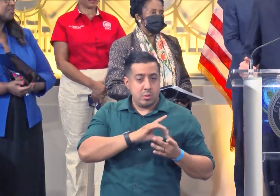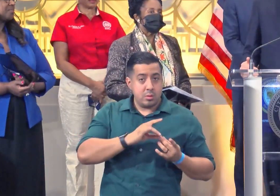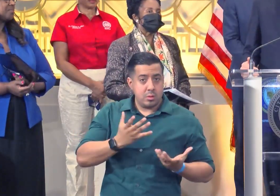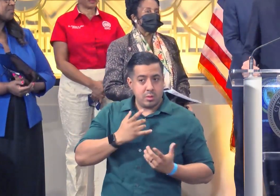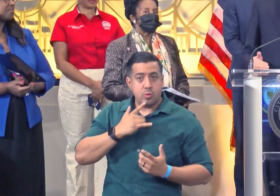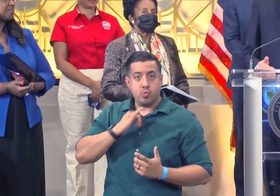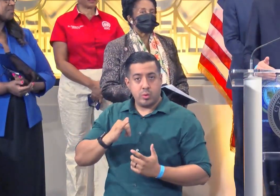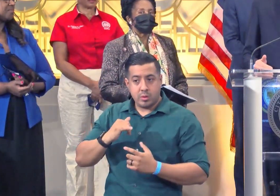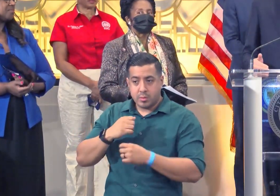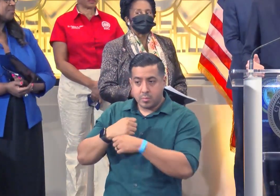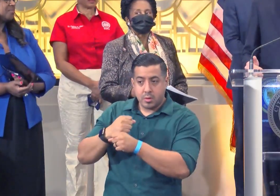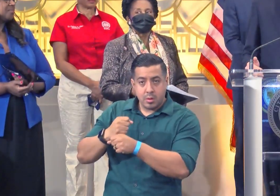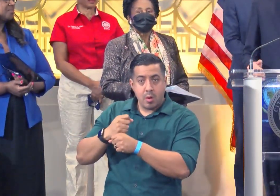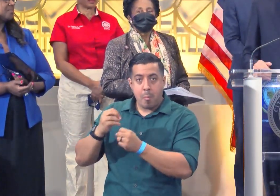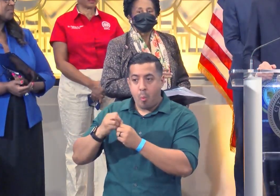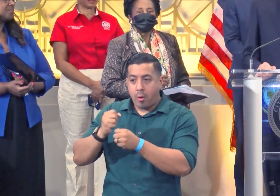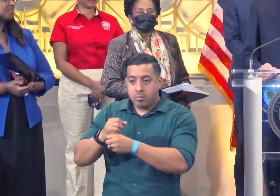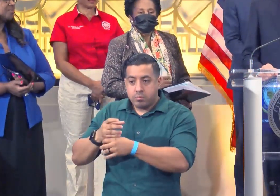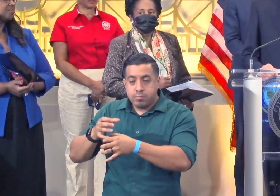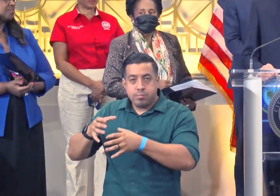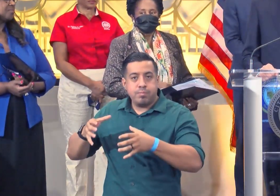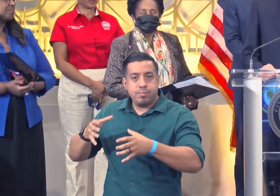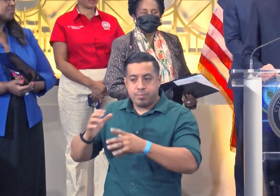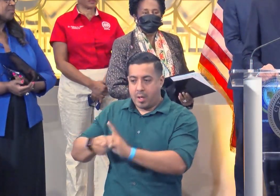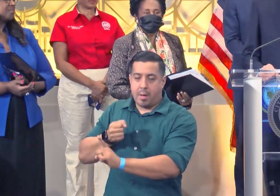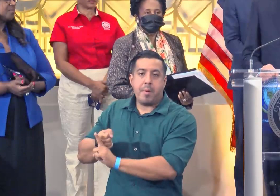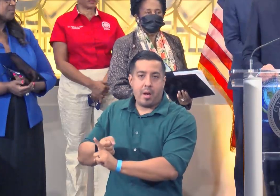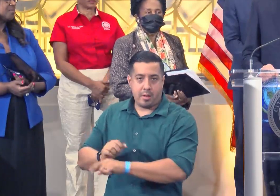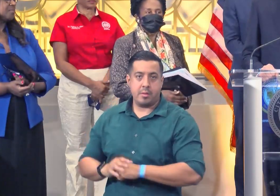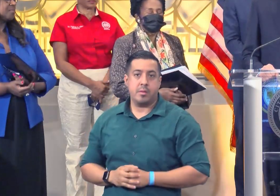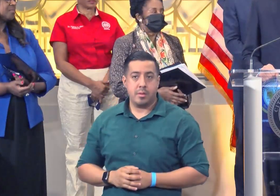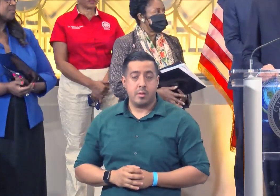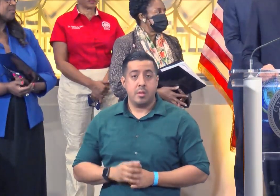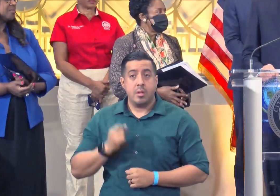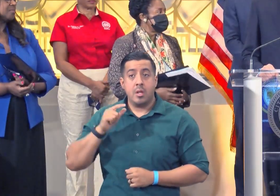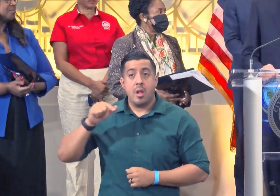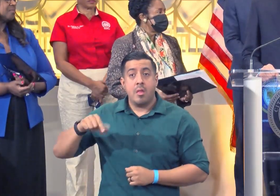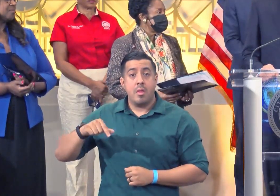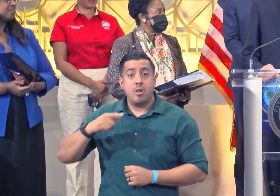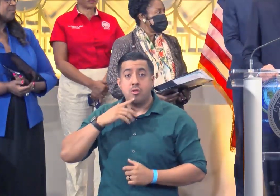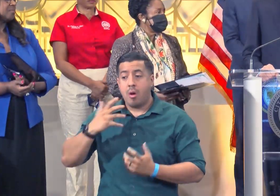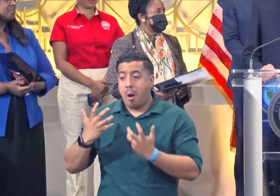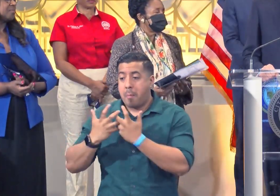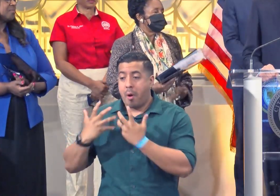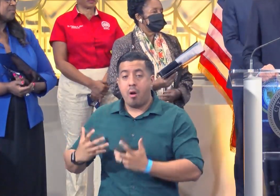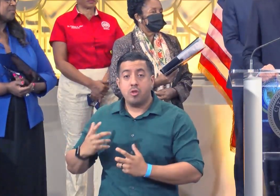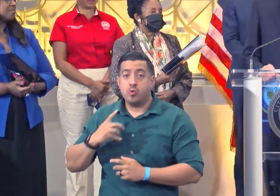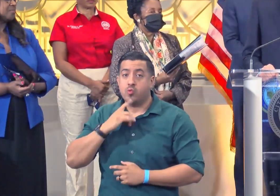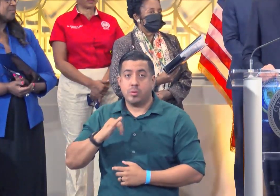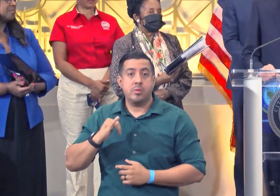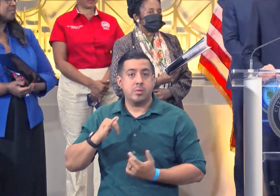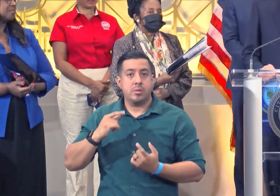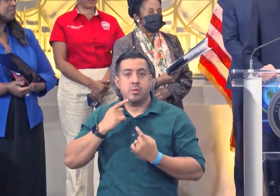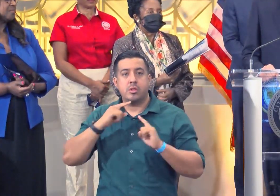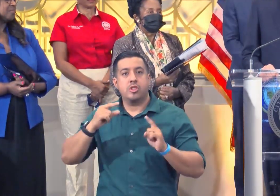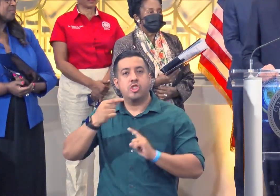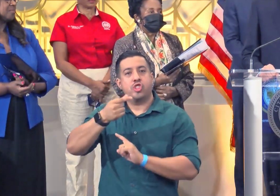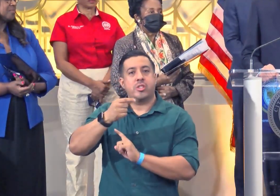be scaled to make an even bigger impact. This partnership is the inaugural